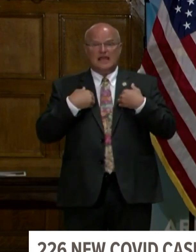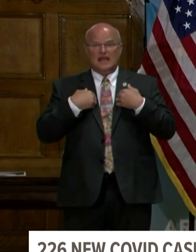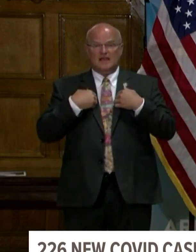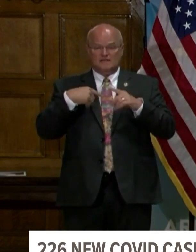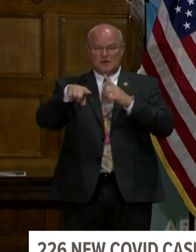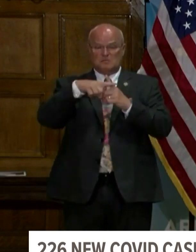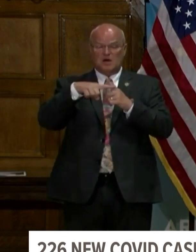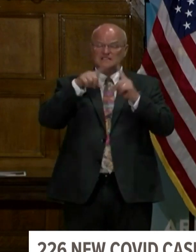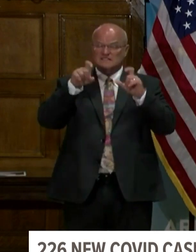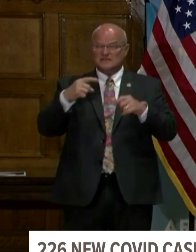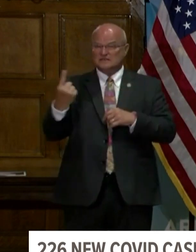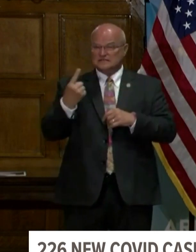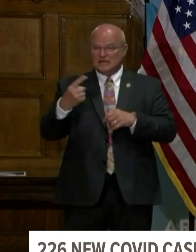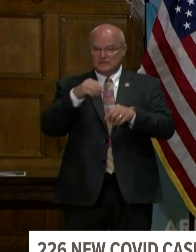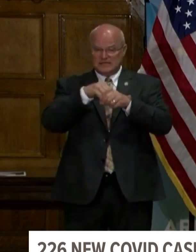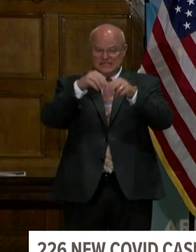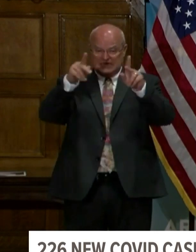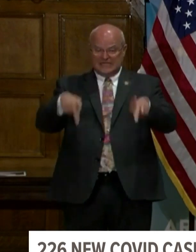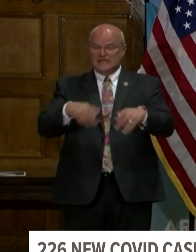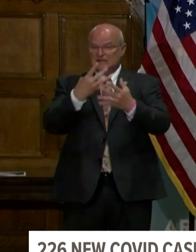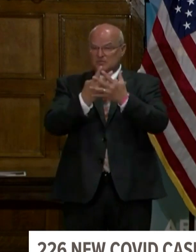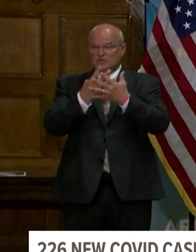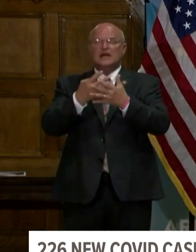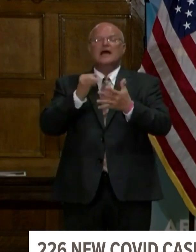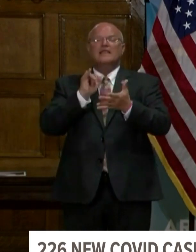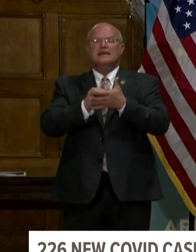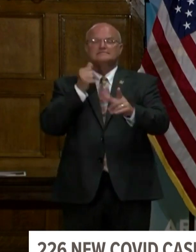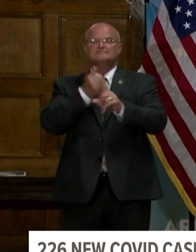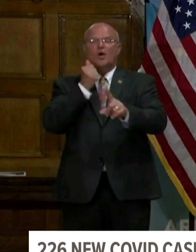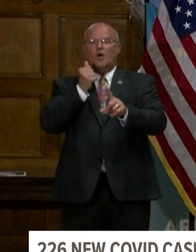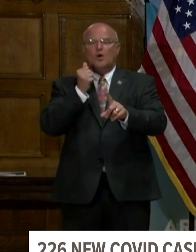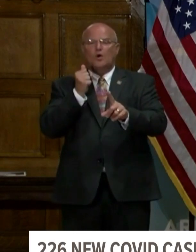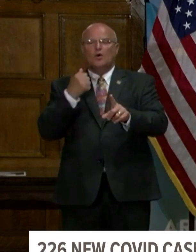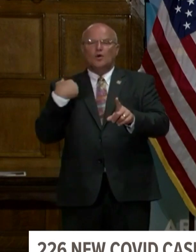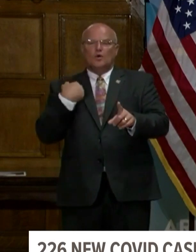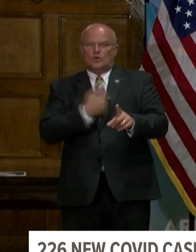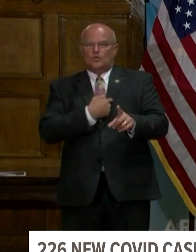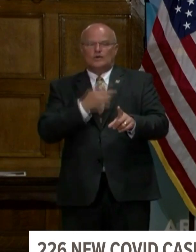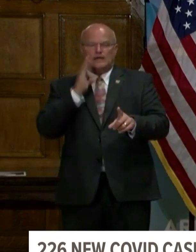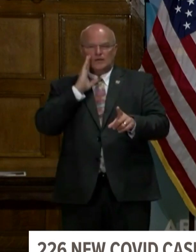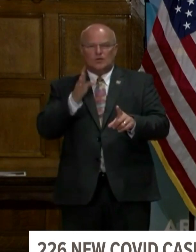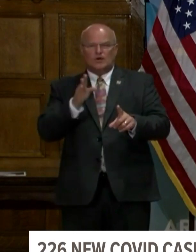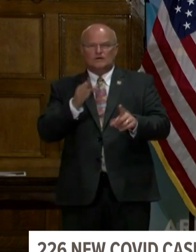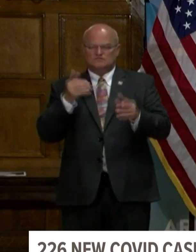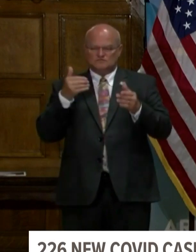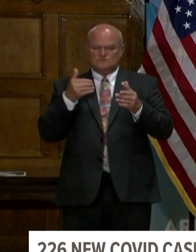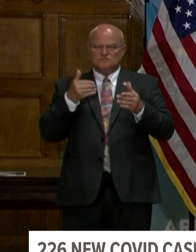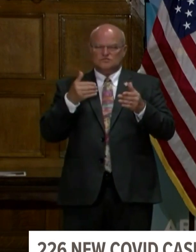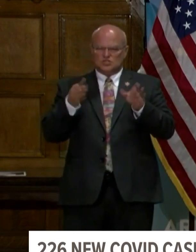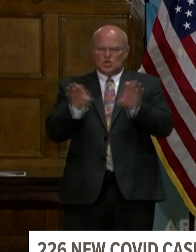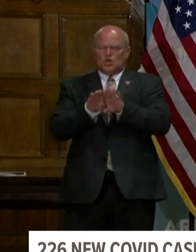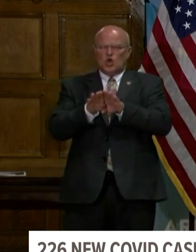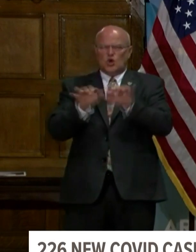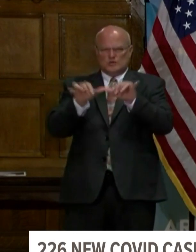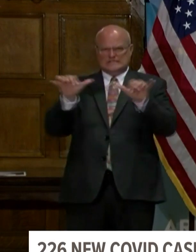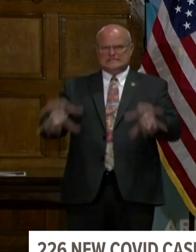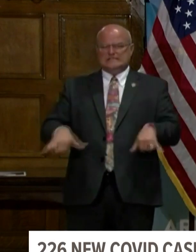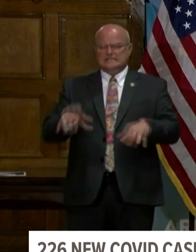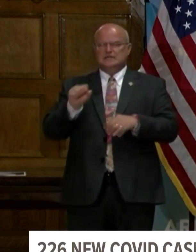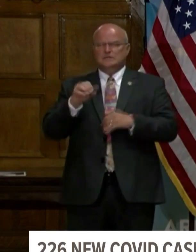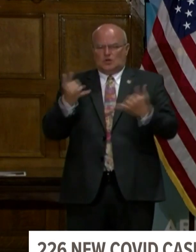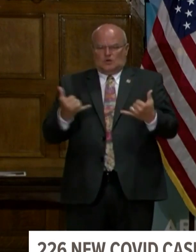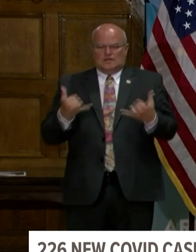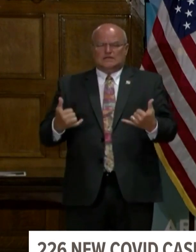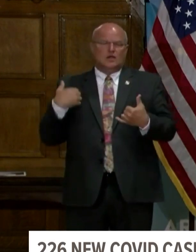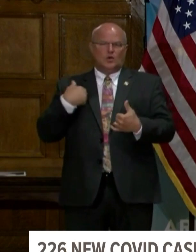have a positive test or symptomatic individuals, then that's a trigger. It's a pretty closed system, and so